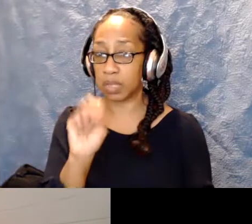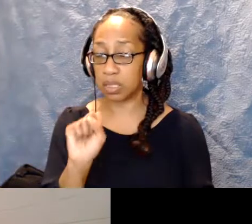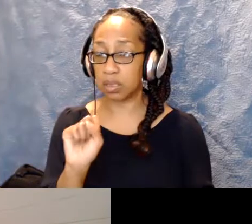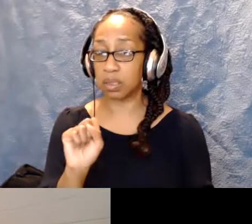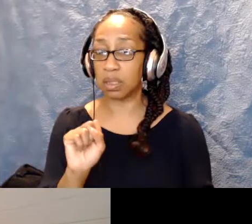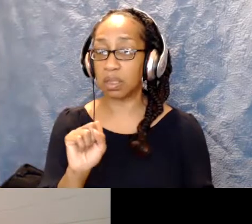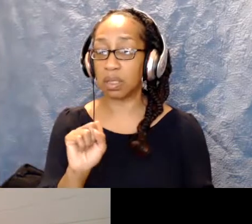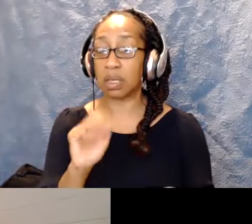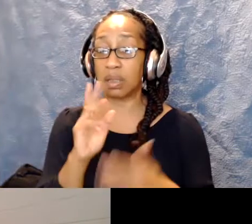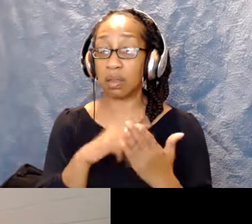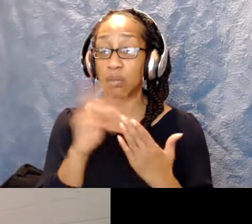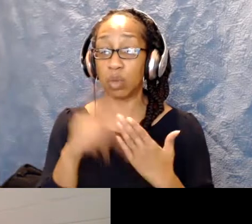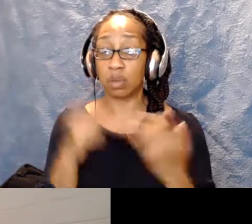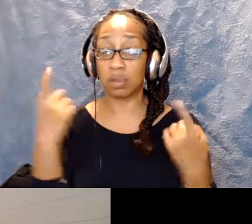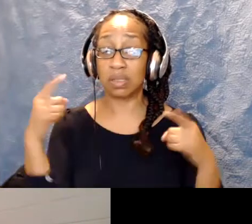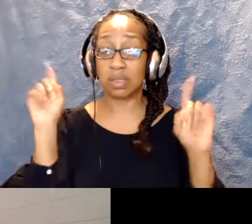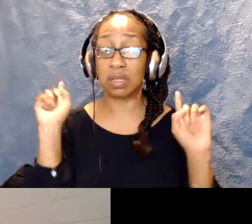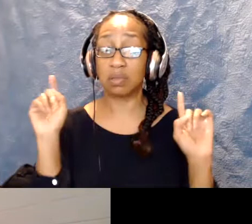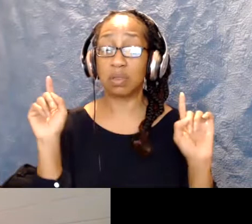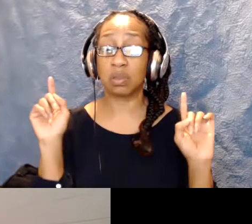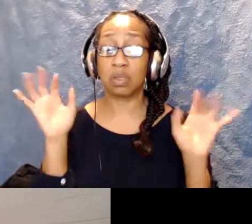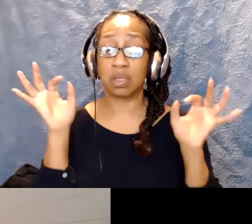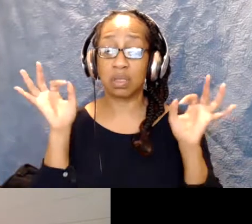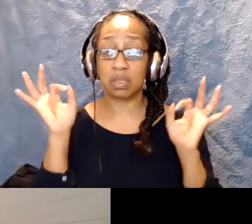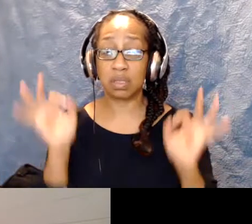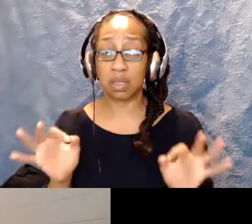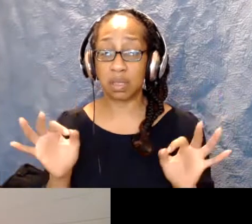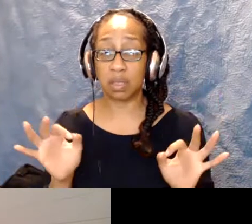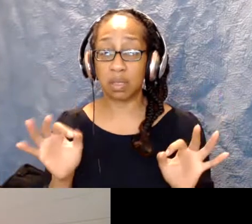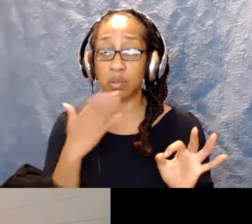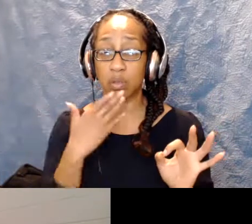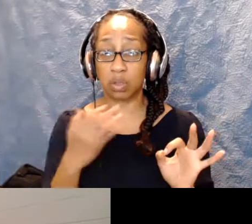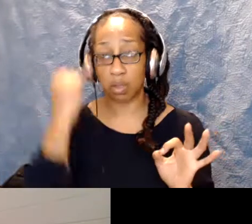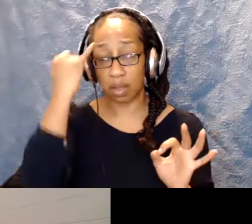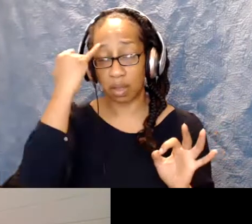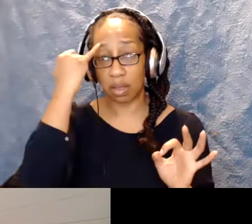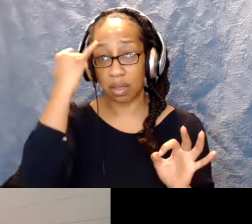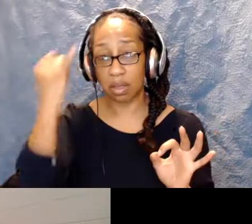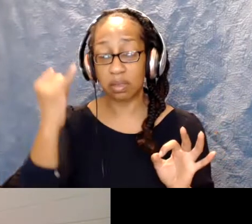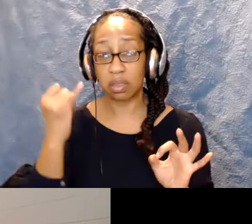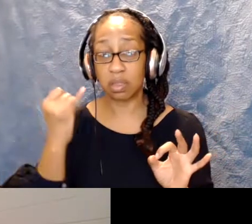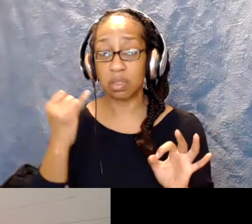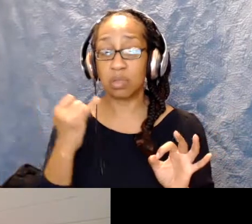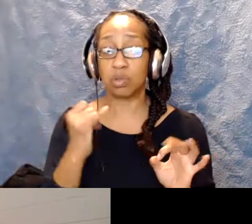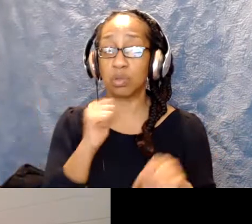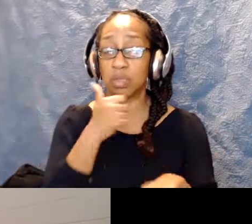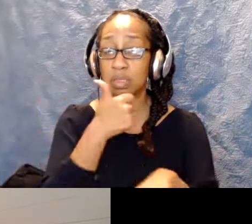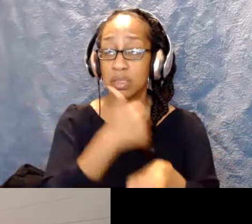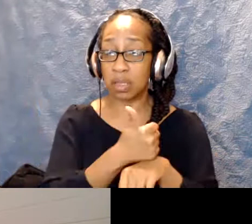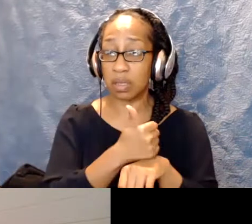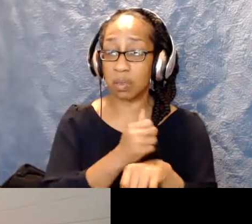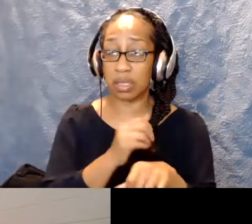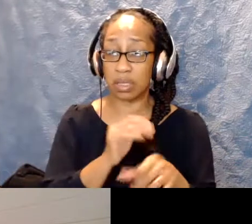And while that program was very successful, they decided that it might be a good idea to regionalize.